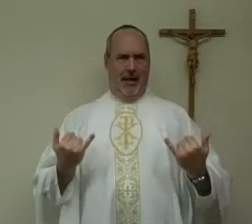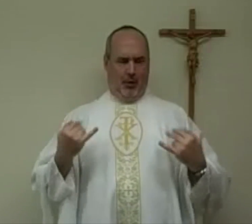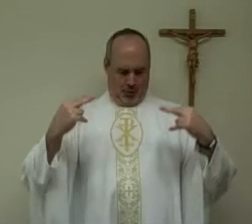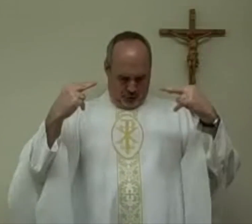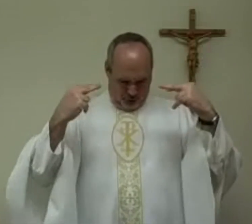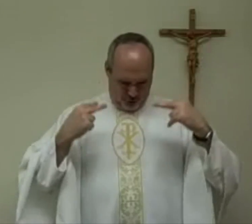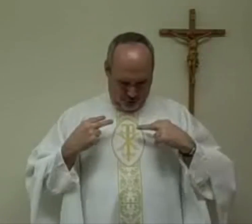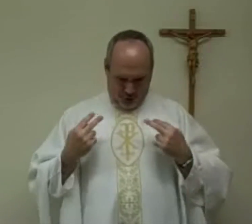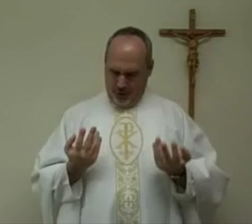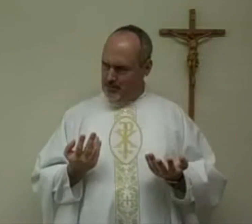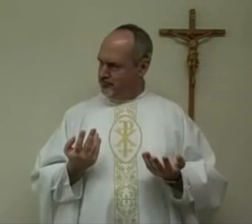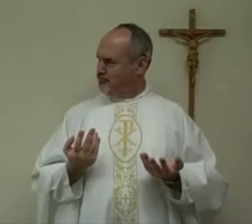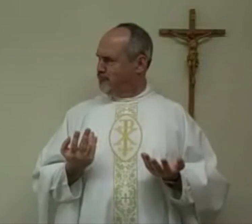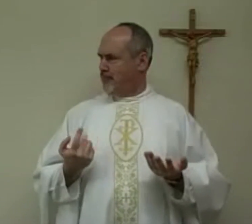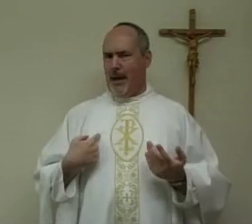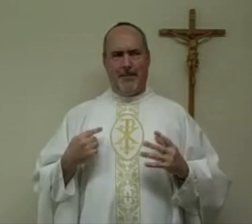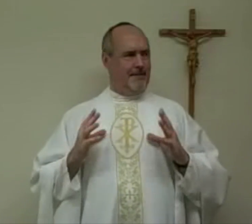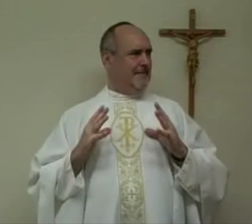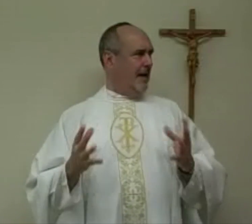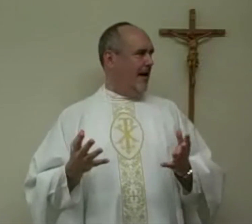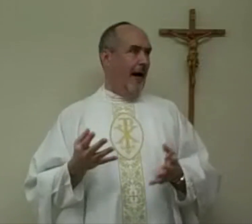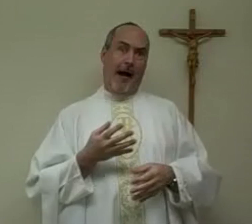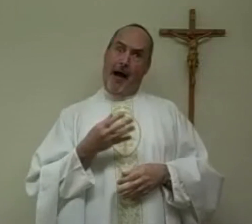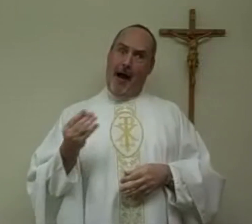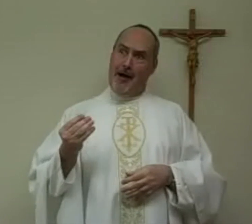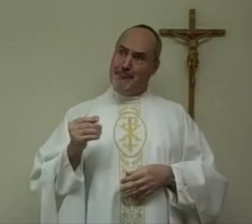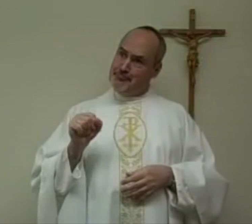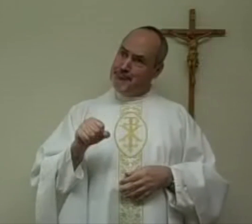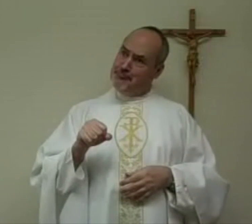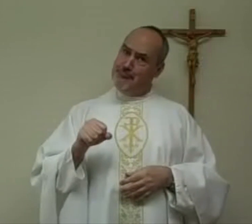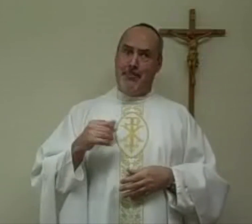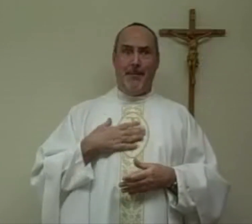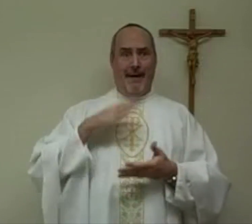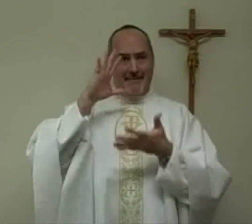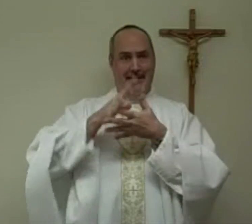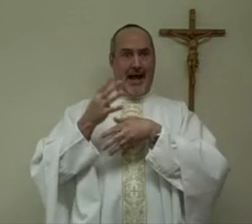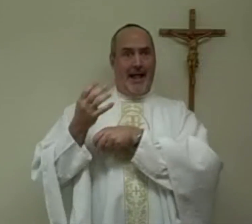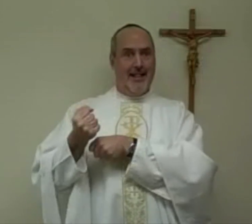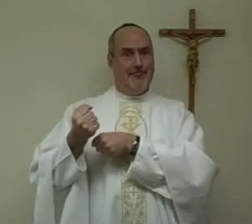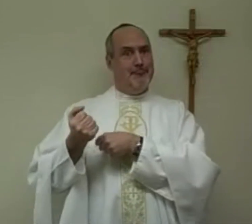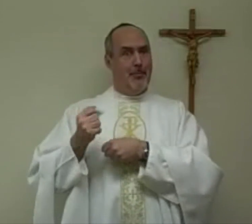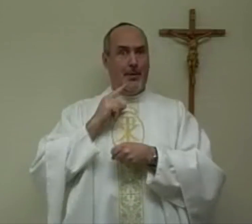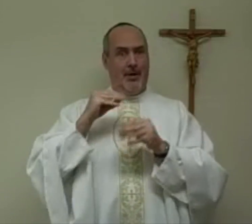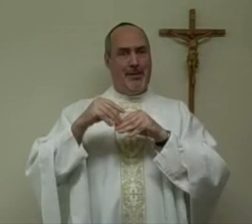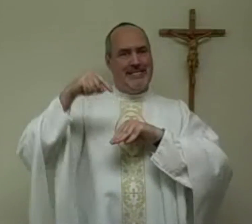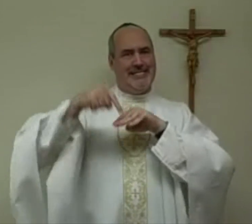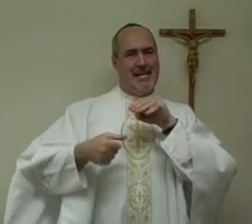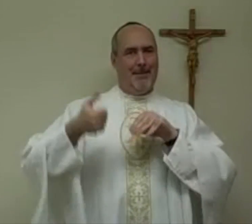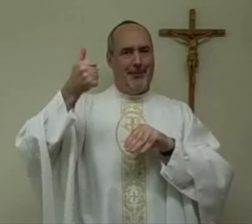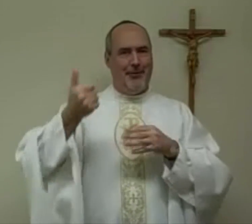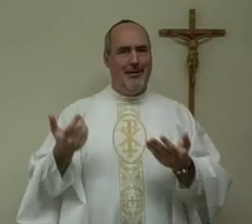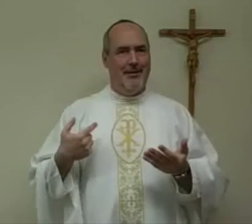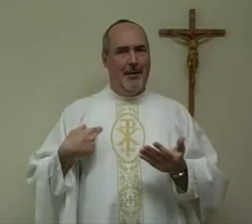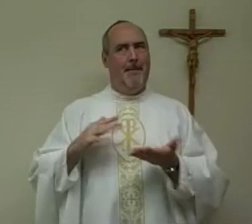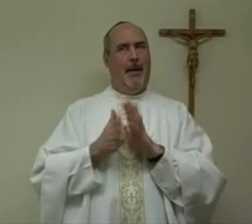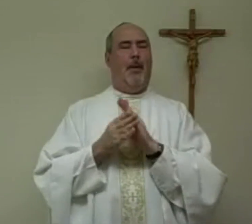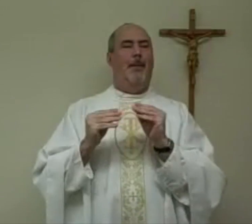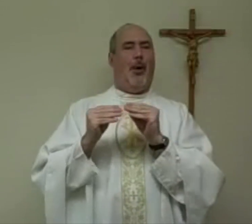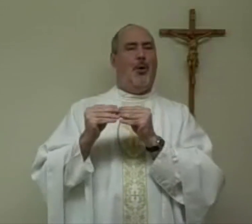I've resisted Him or doubted Him, He actually did help me, and I turned out okay. I came out the other side. And that makes me want